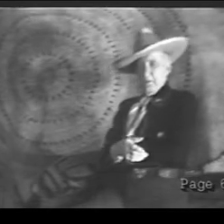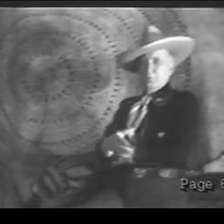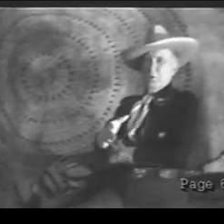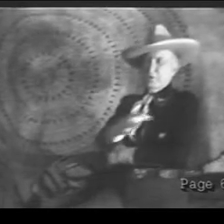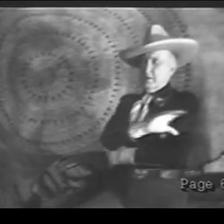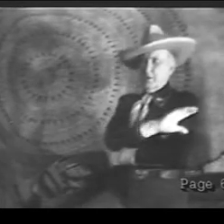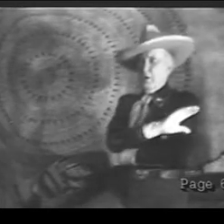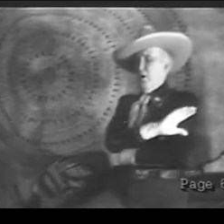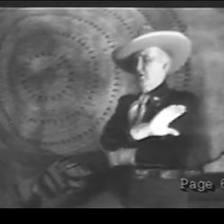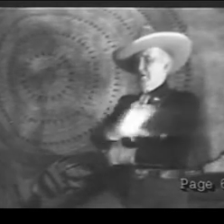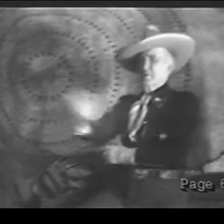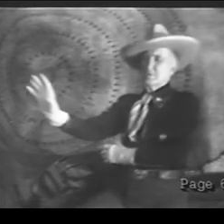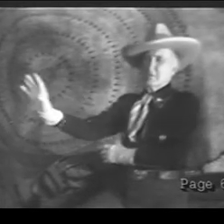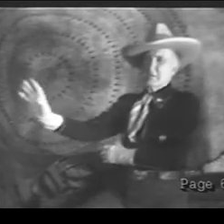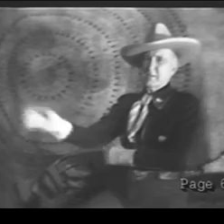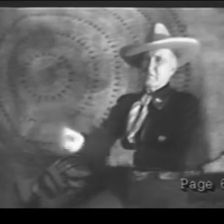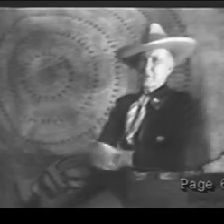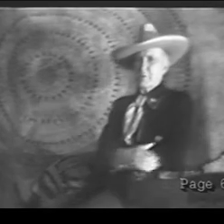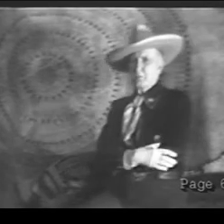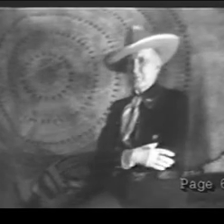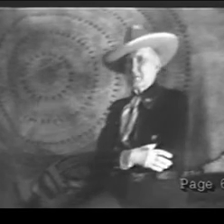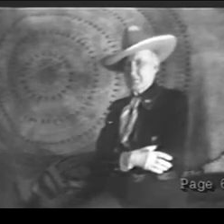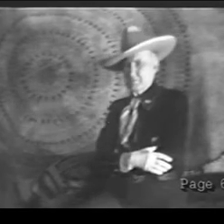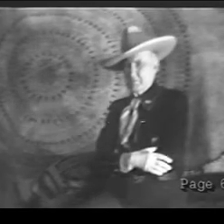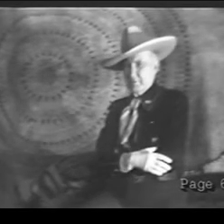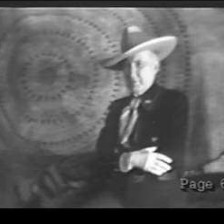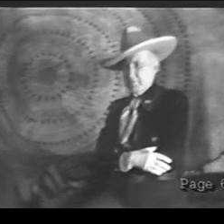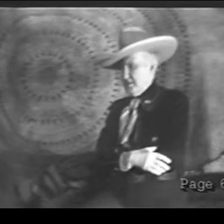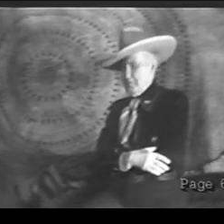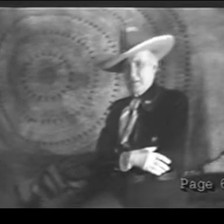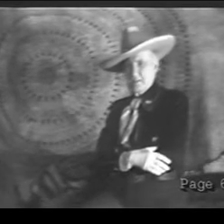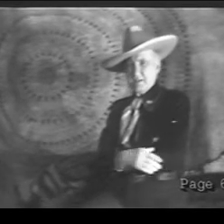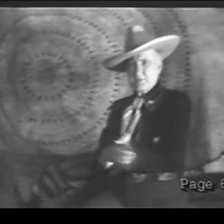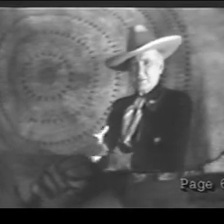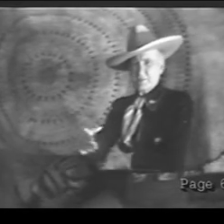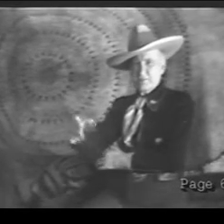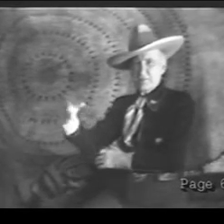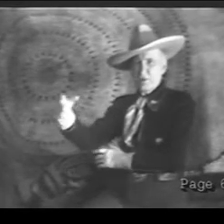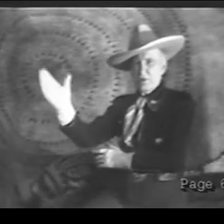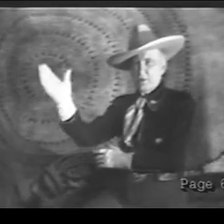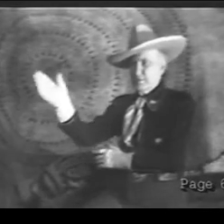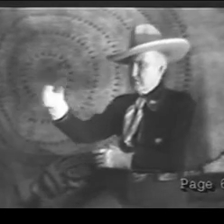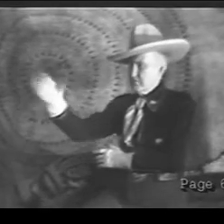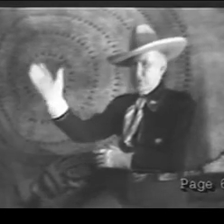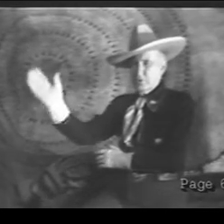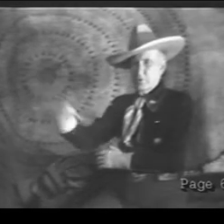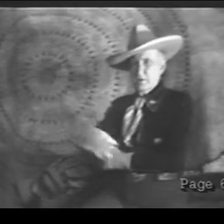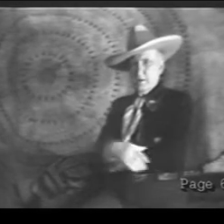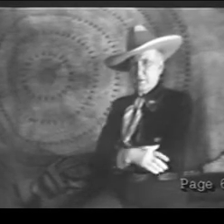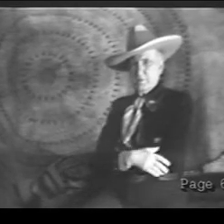and behold, here, all the Indians all lined up in front of Grauman's Theater. Well, I came out, I said, I thought these fellows had gone on this tour out to this